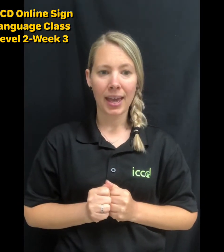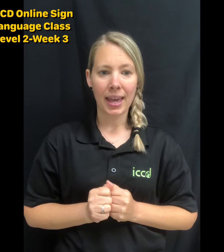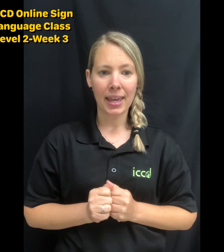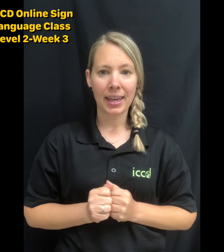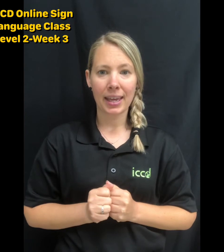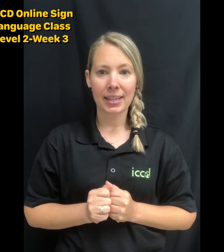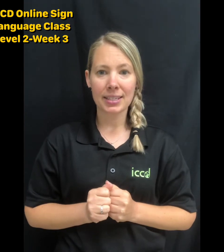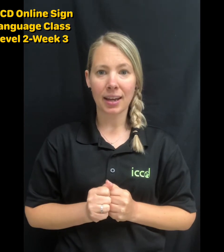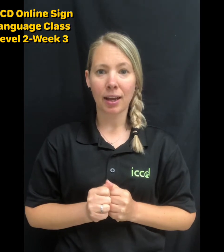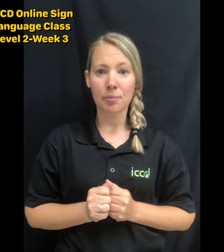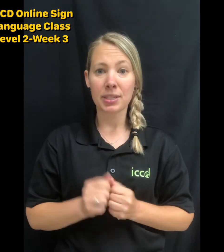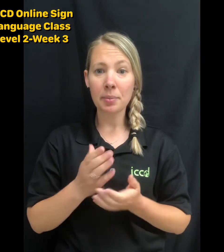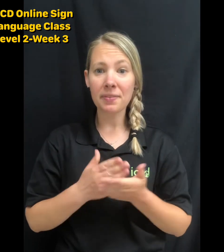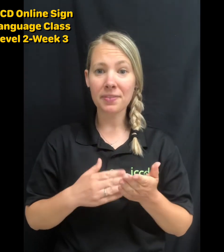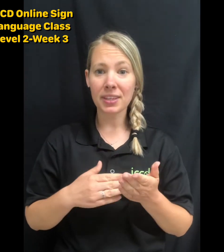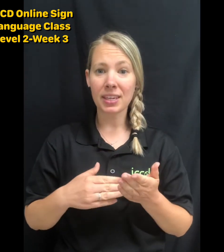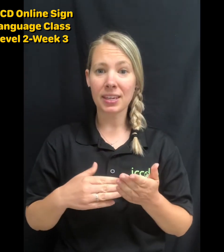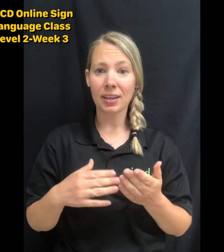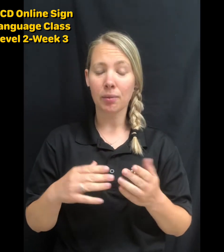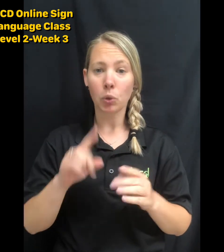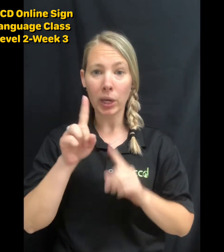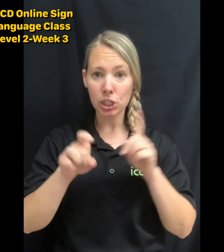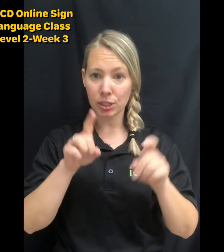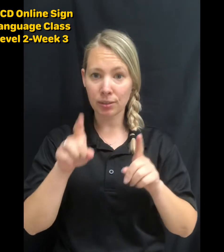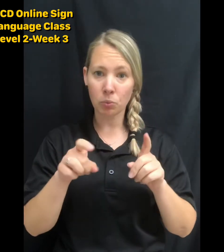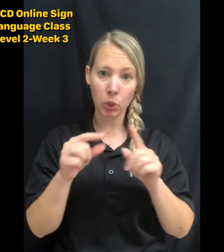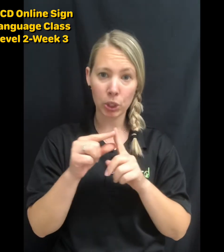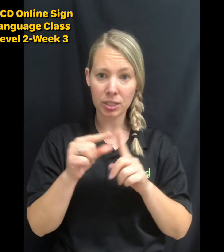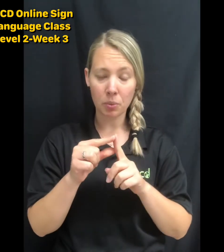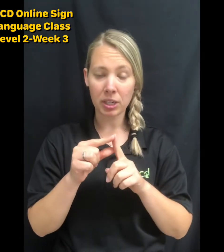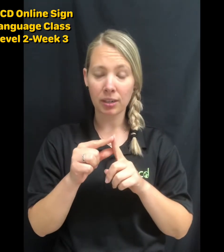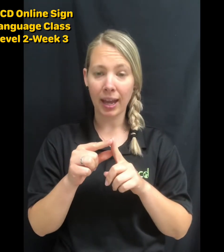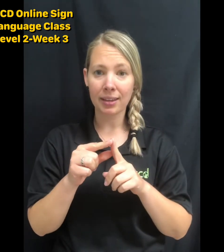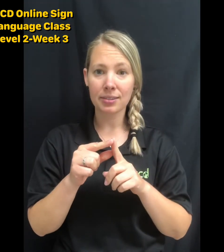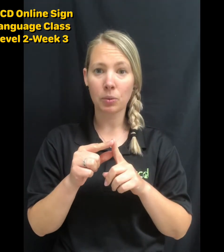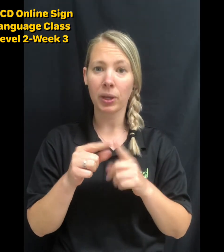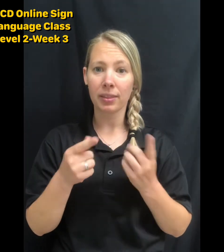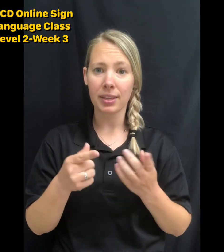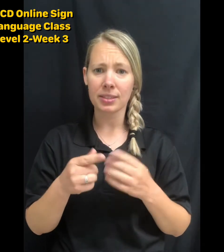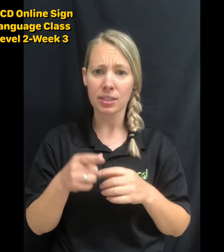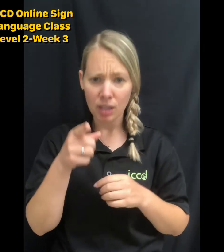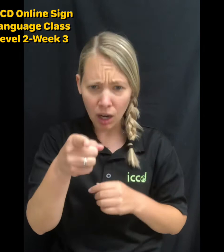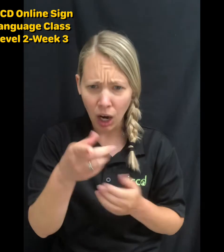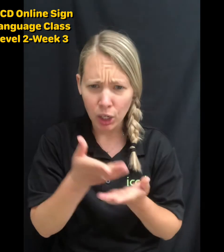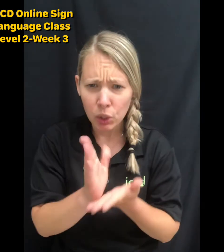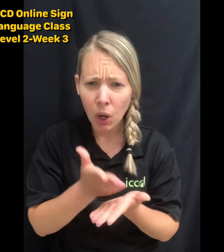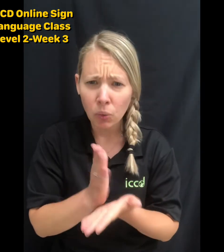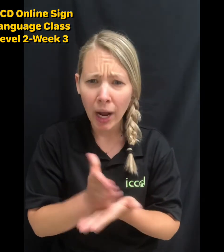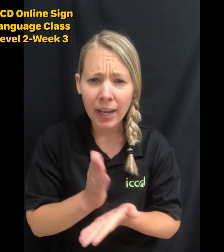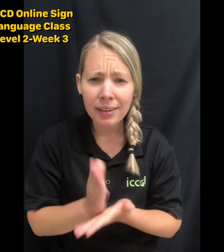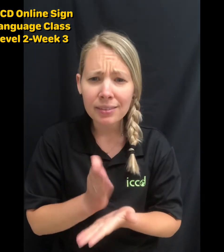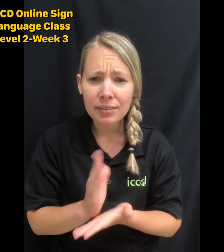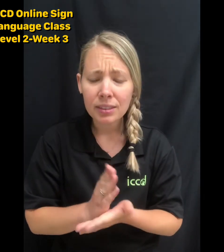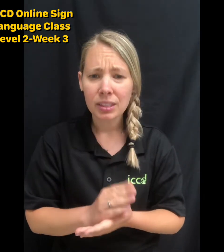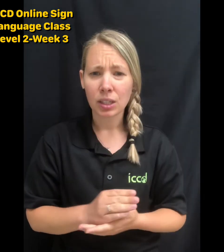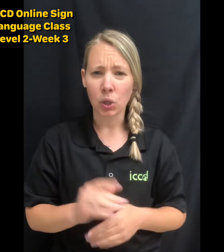And some of the question words that we could ask with this is, are you alright? Or